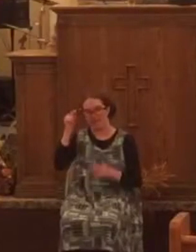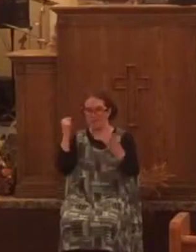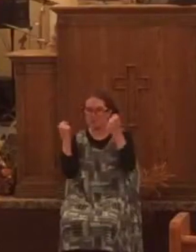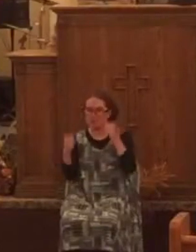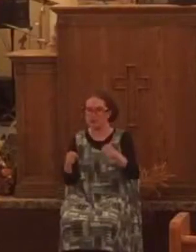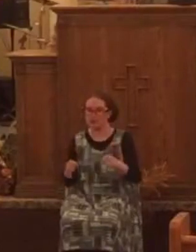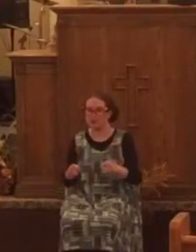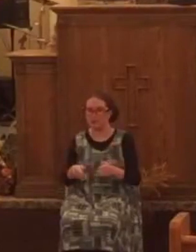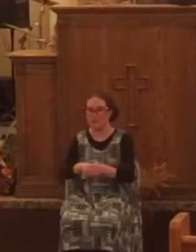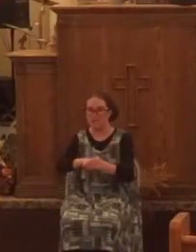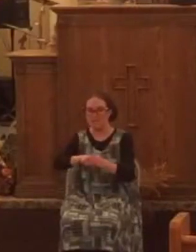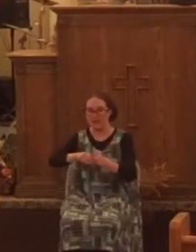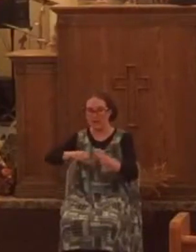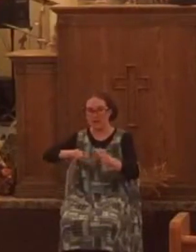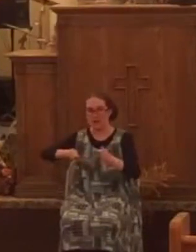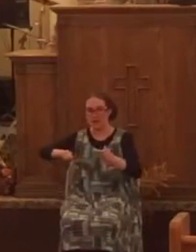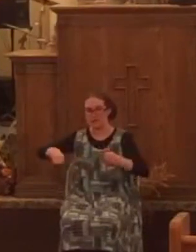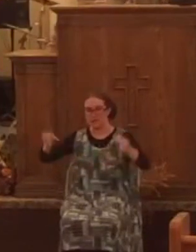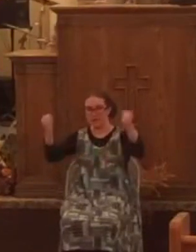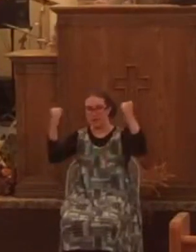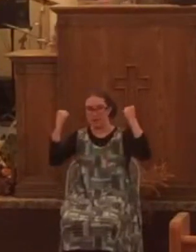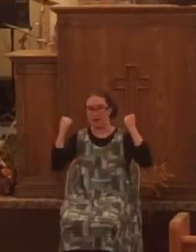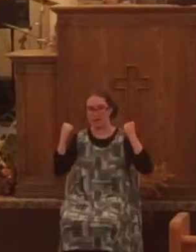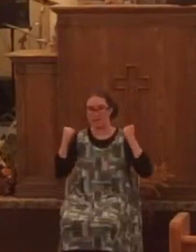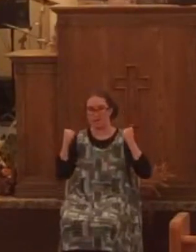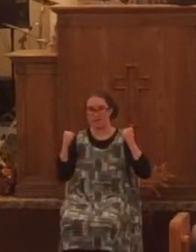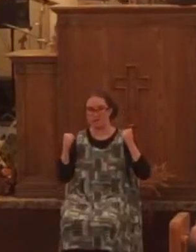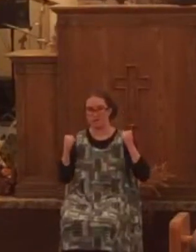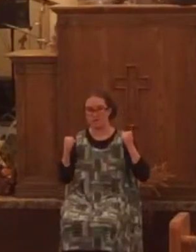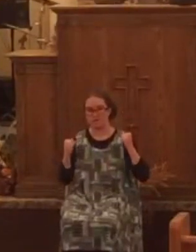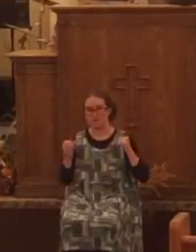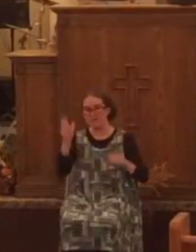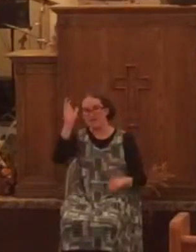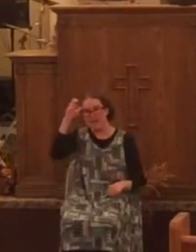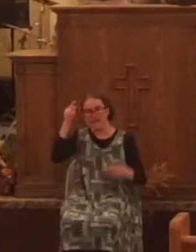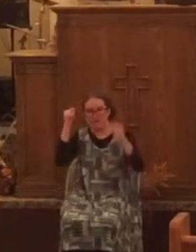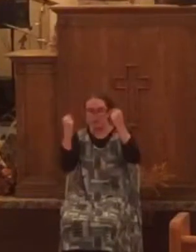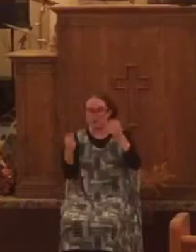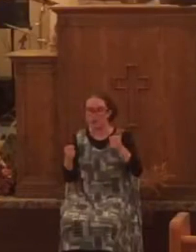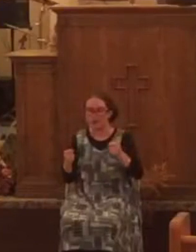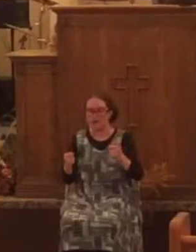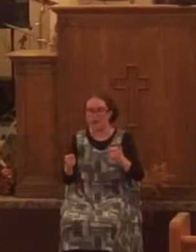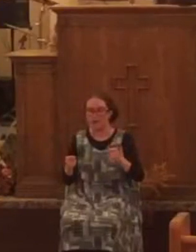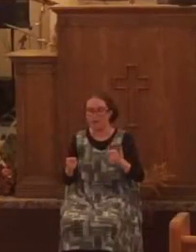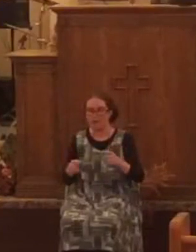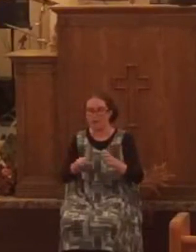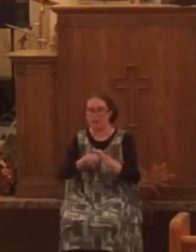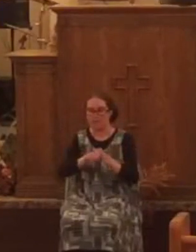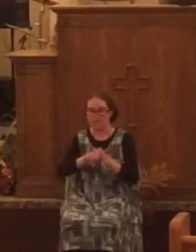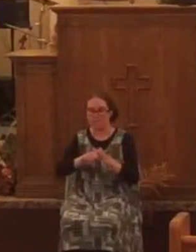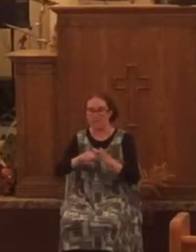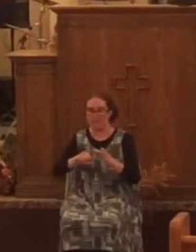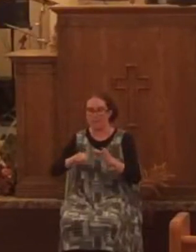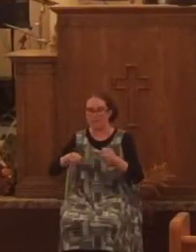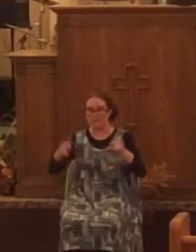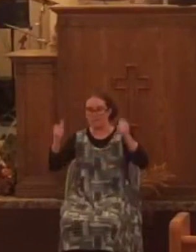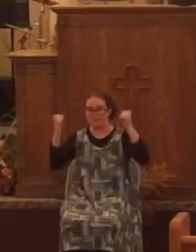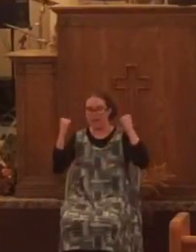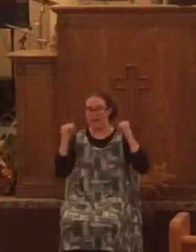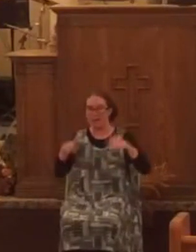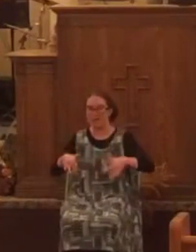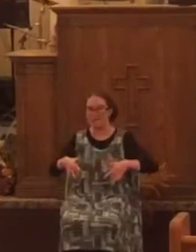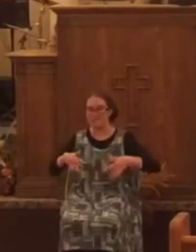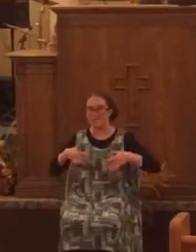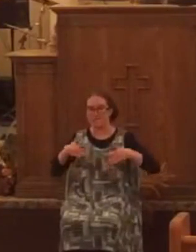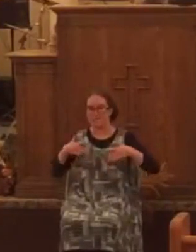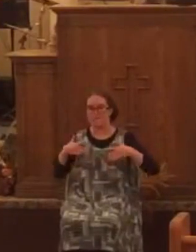is unplug us from the power. Come on. Amen. The devil's trying to unplug us from that power that we